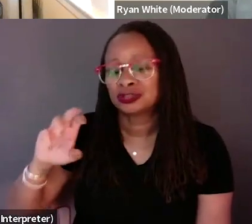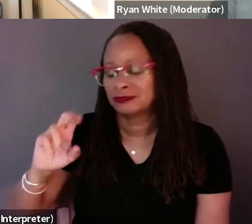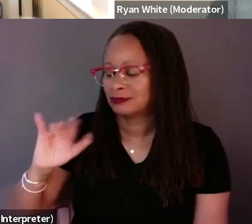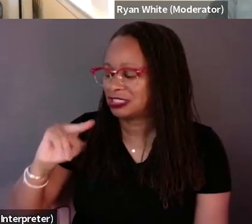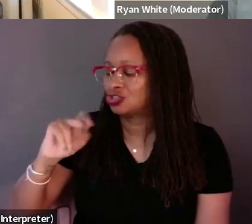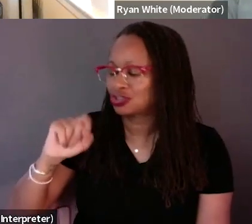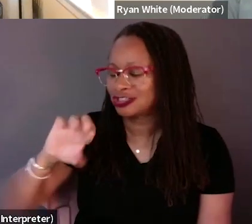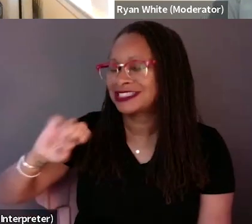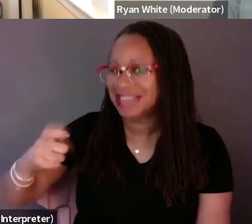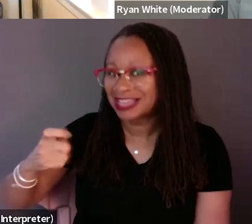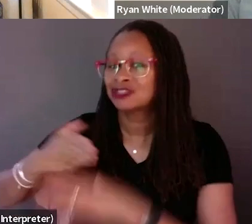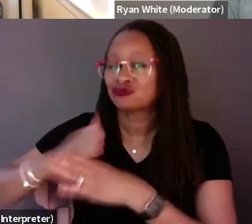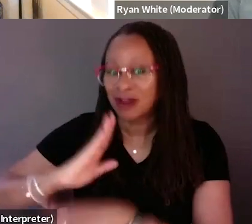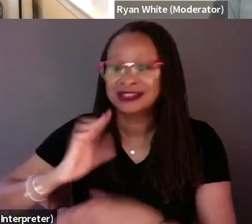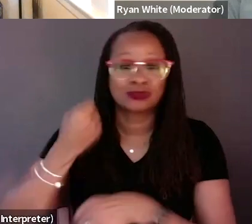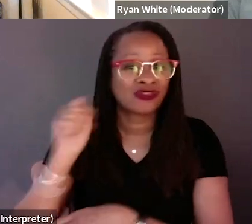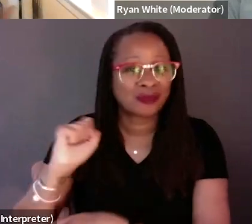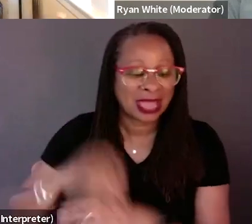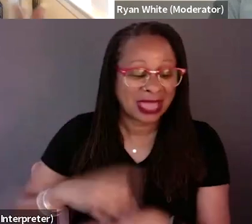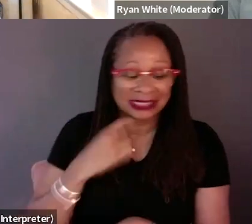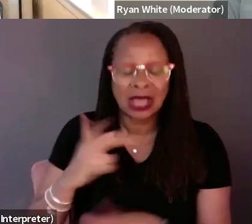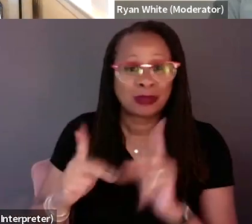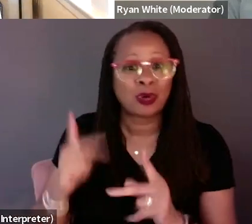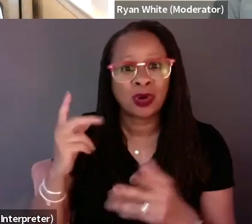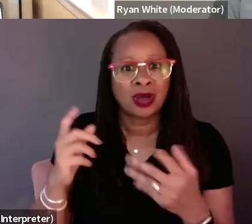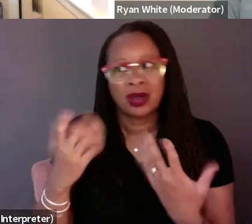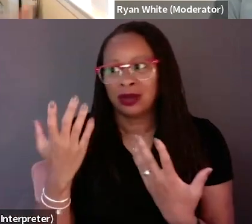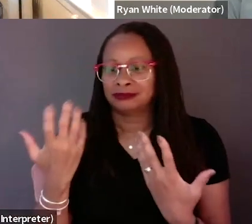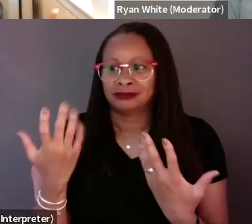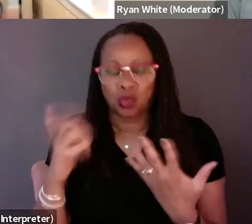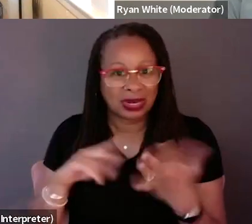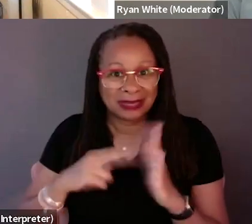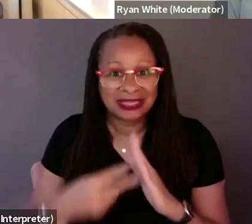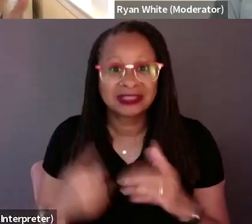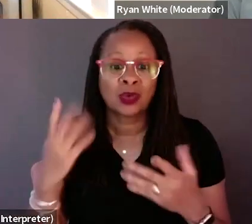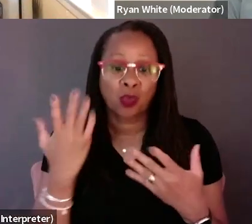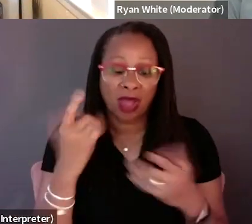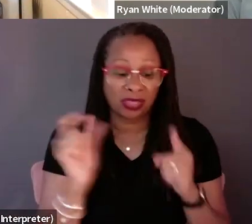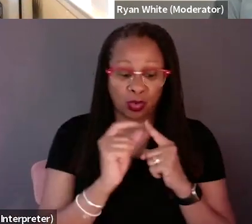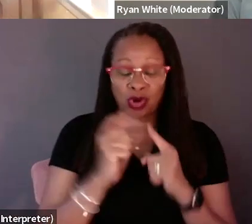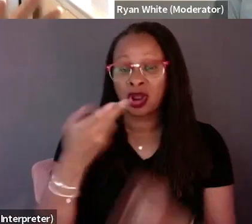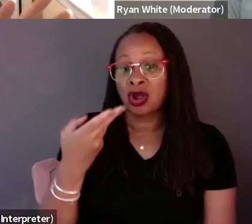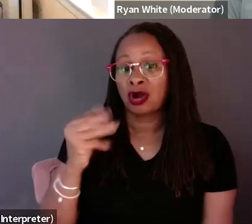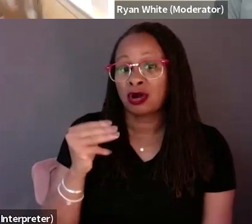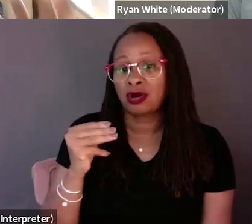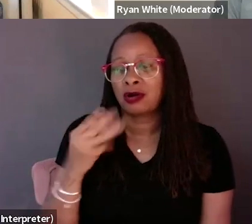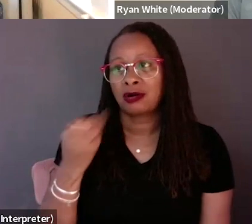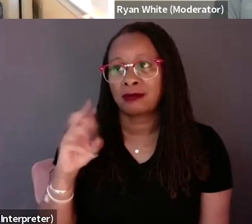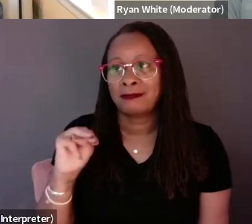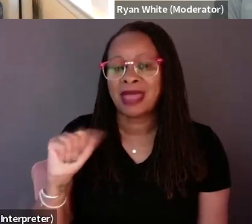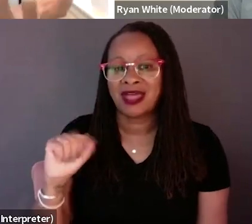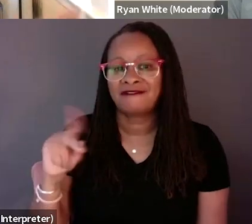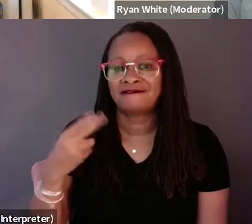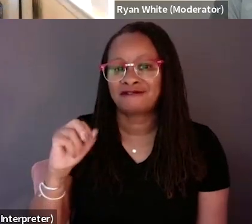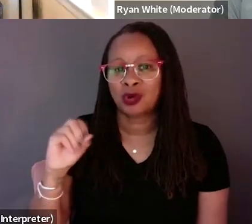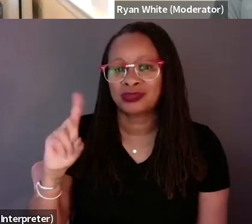movement, like tell people what that is, explain why the word hermaphrodite is not only offensive but also misleading,